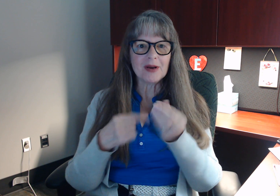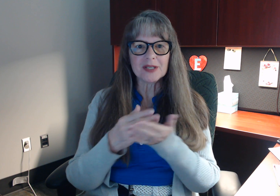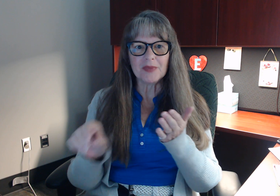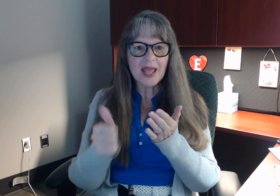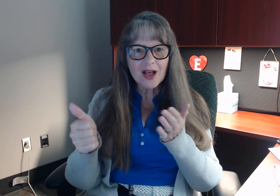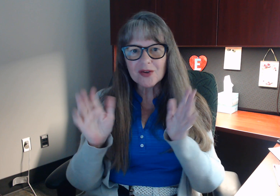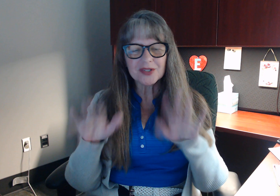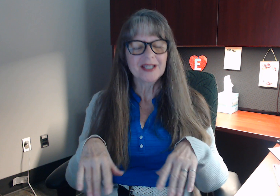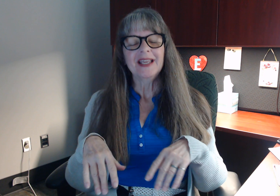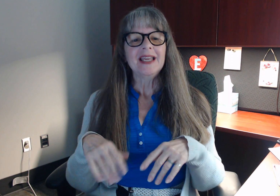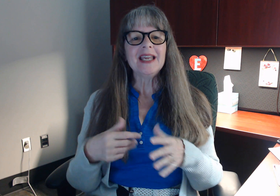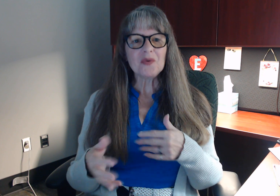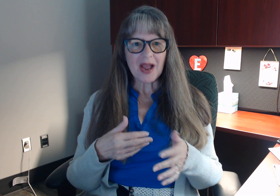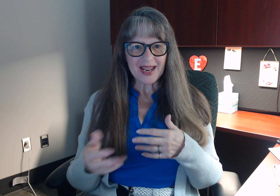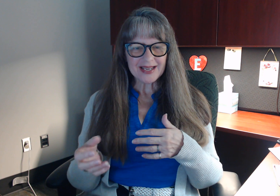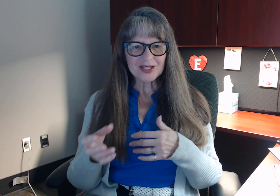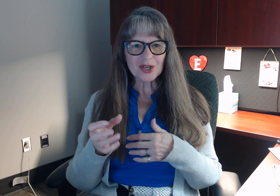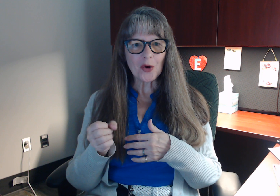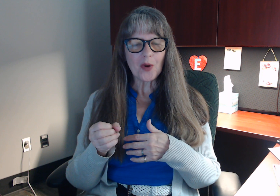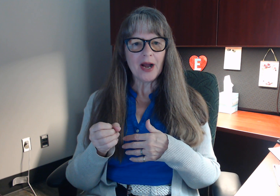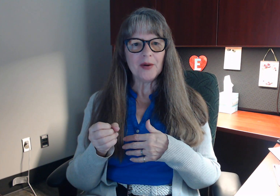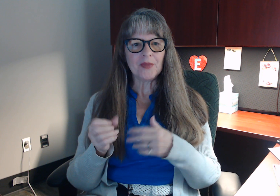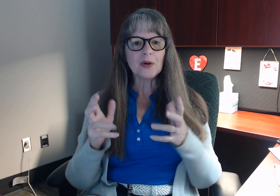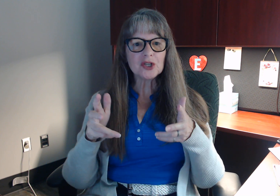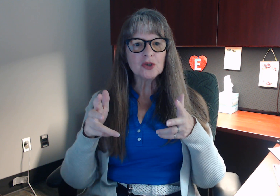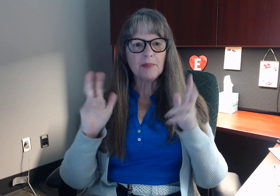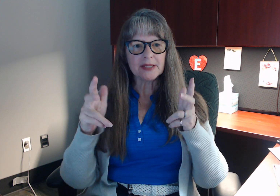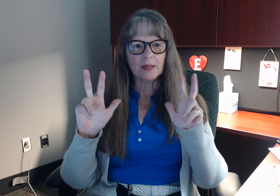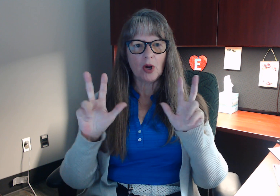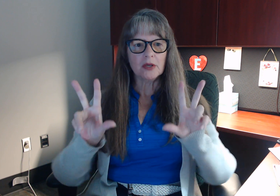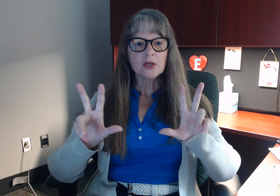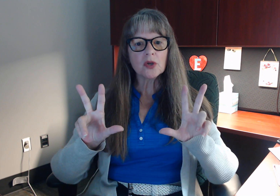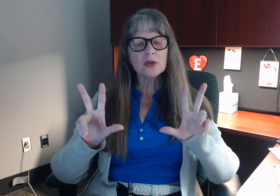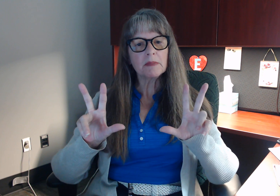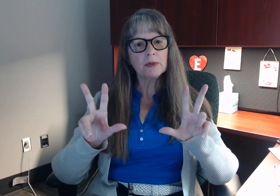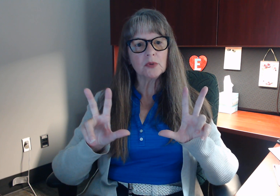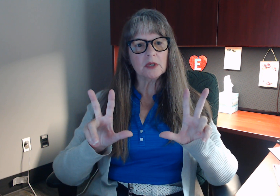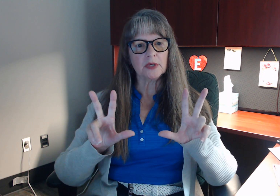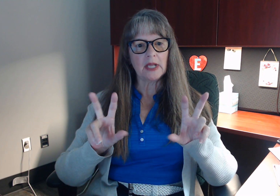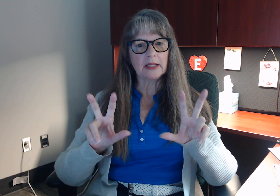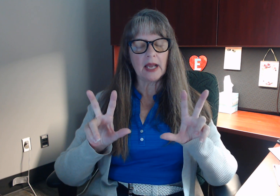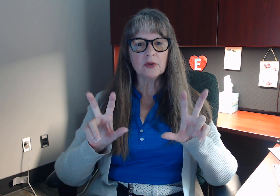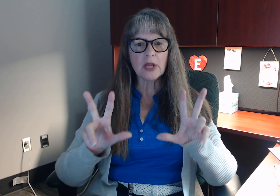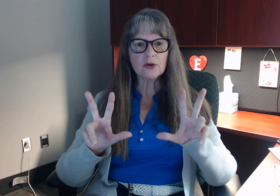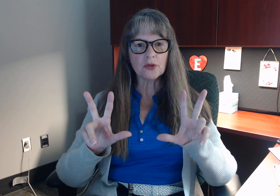something else. Anyway, so I already showed you basketball. So some people do it different. Like here's a three